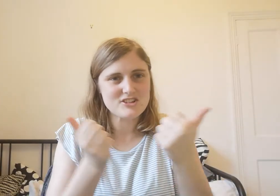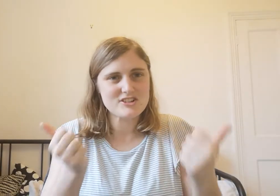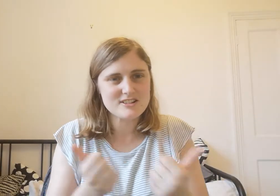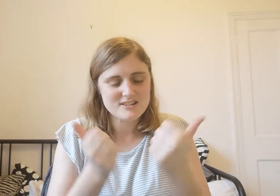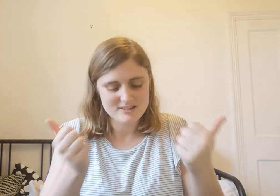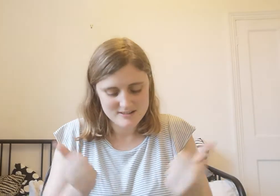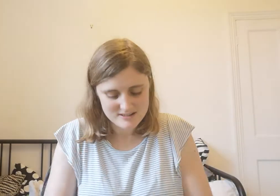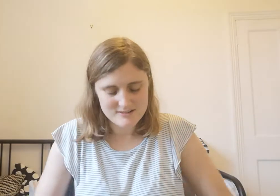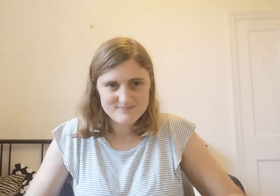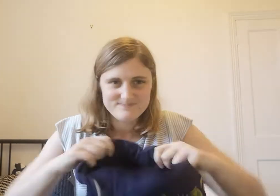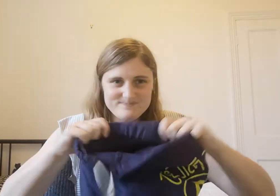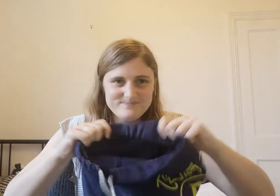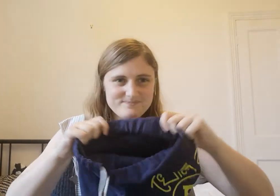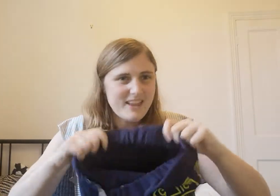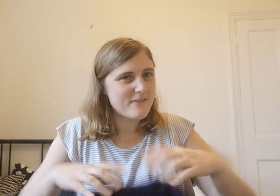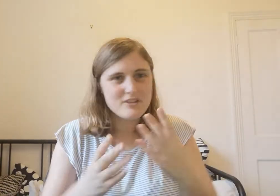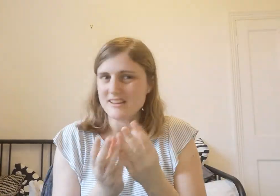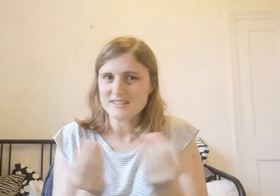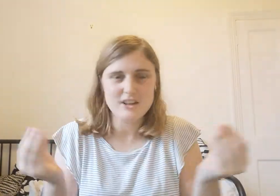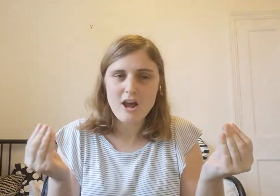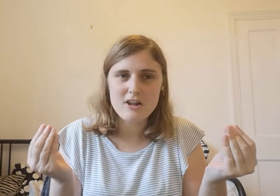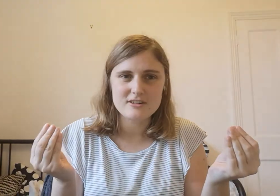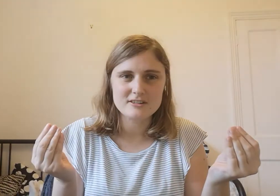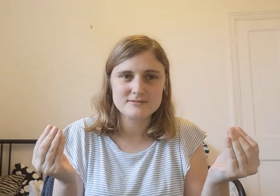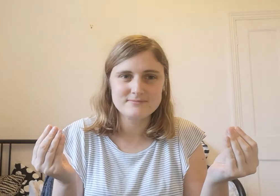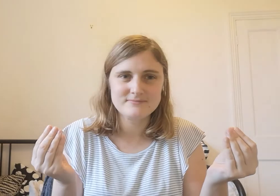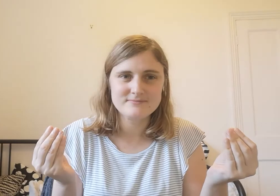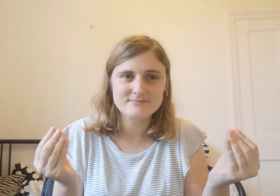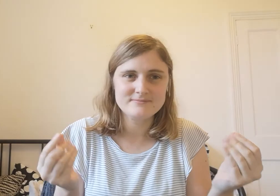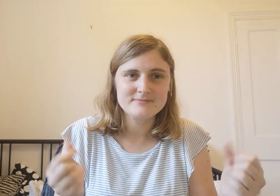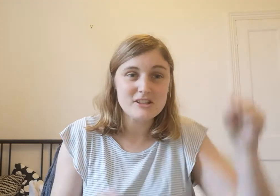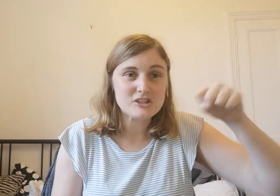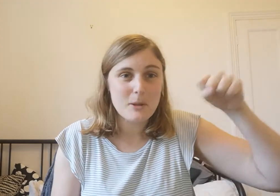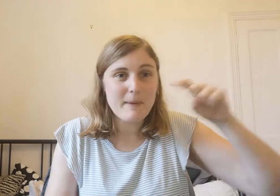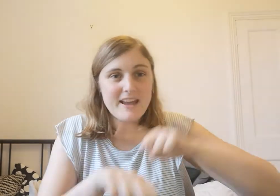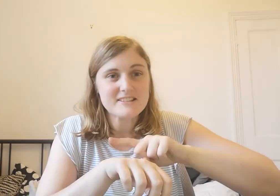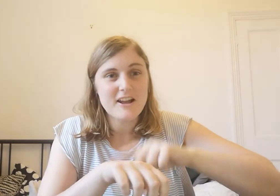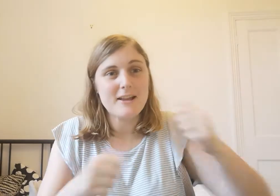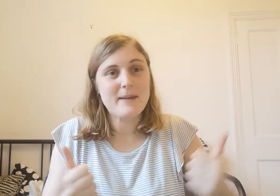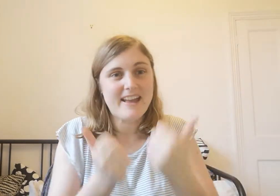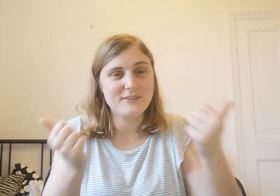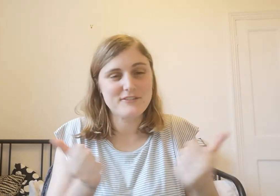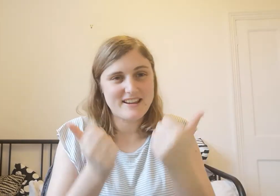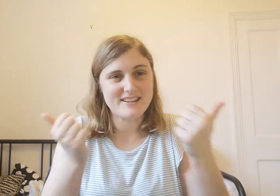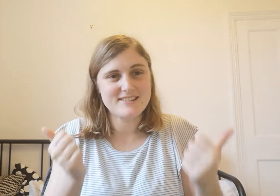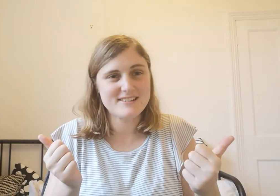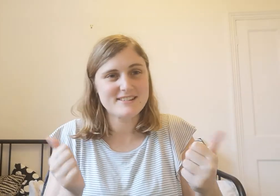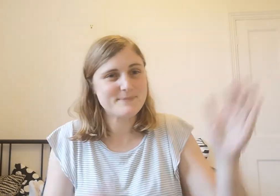finished. Everything's gone. So bag time has finished.